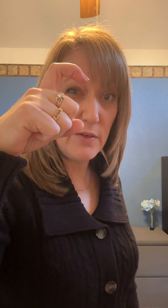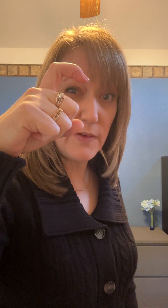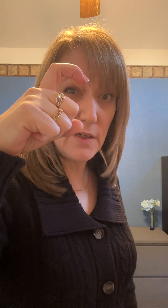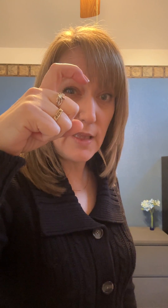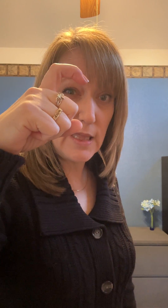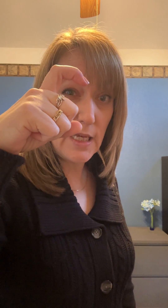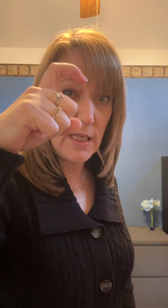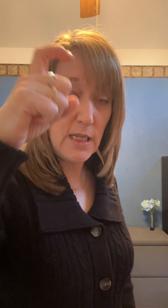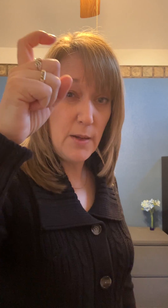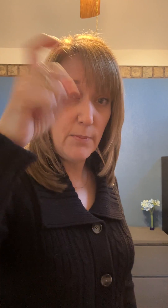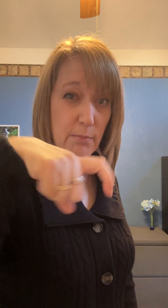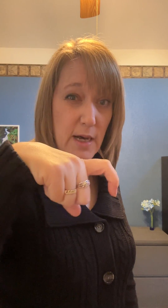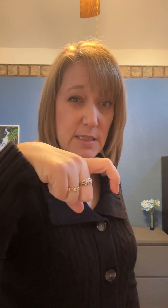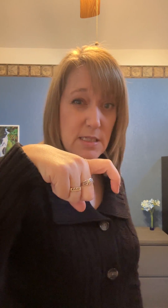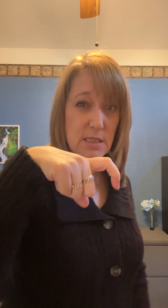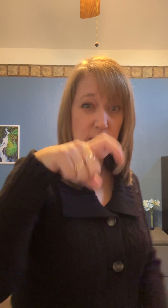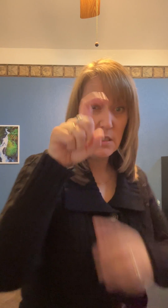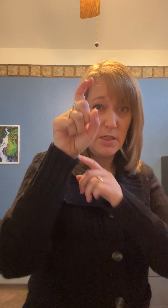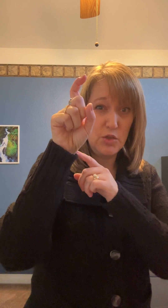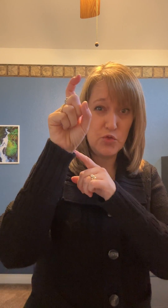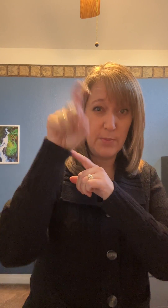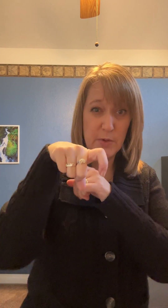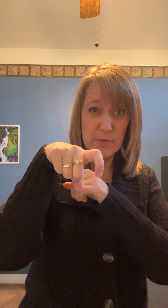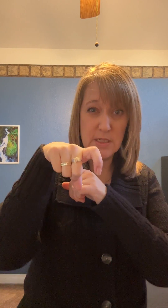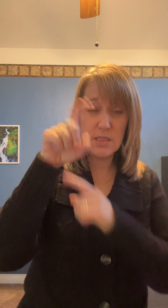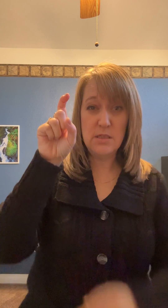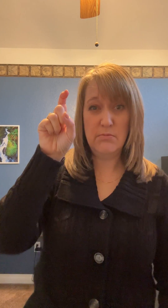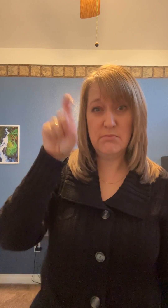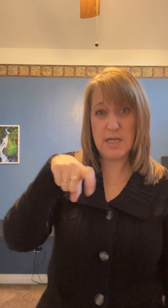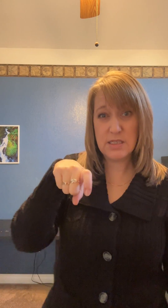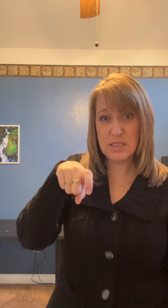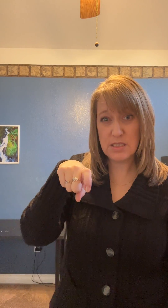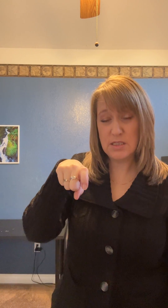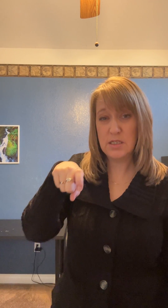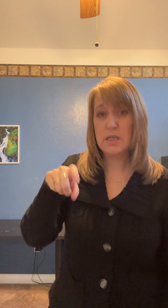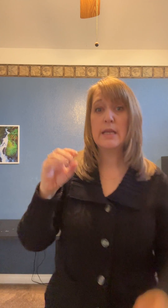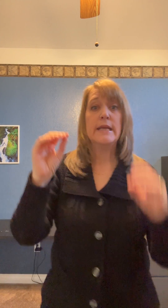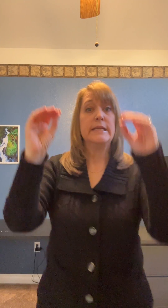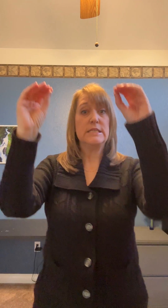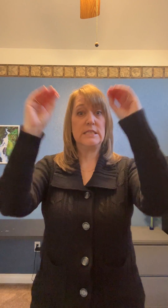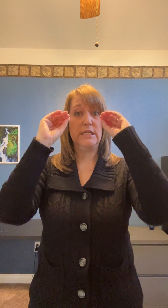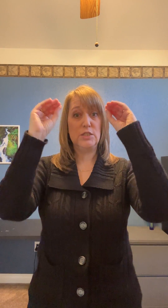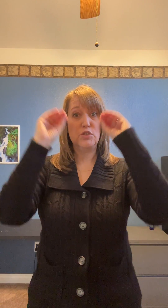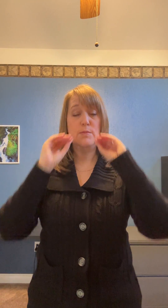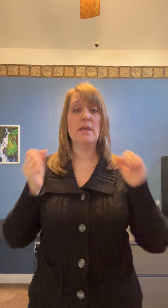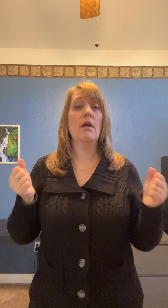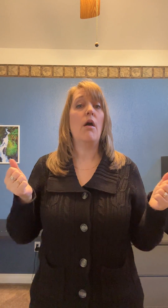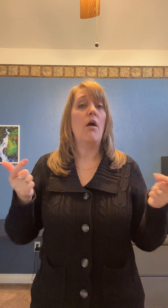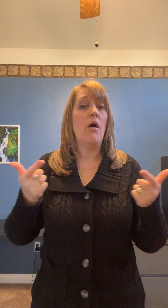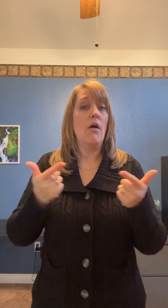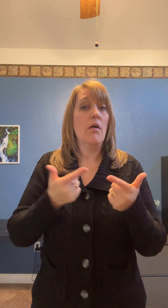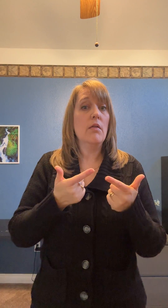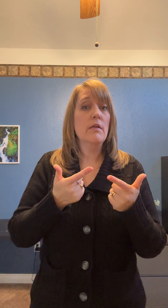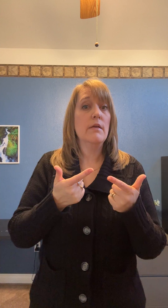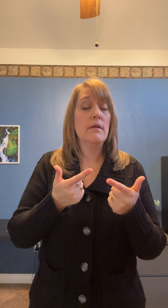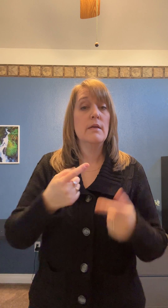finger like that. Must. And drop your wrist. Must Teach me all